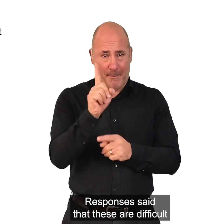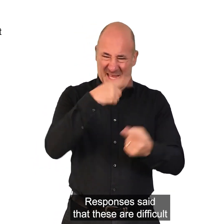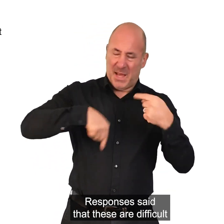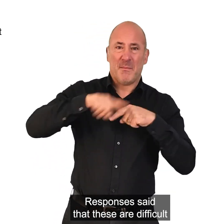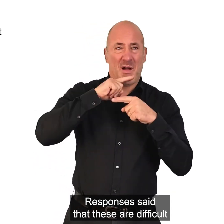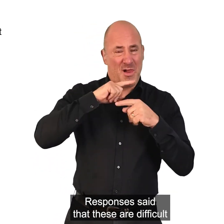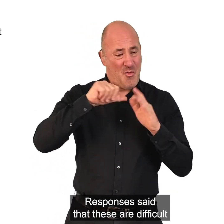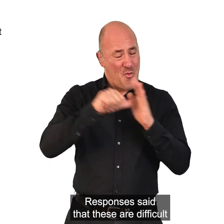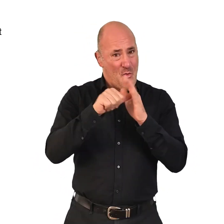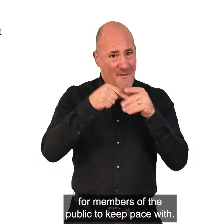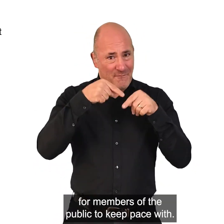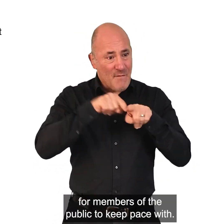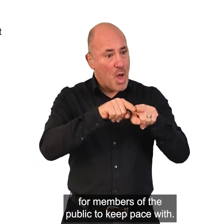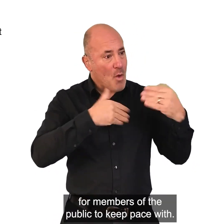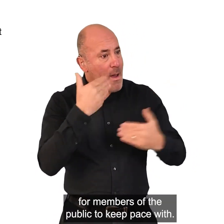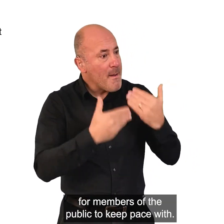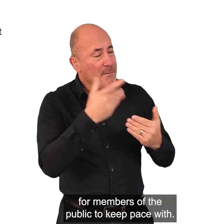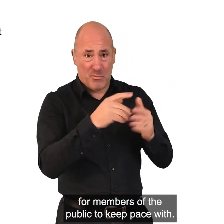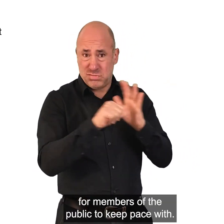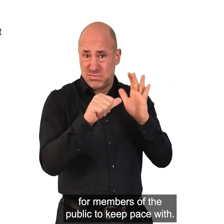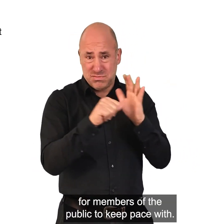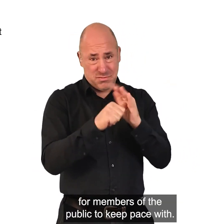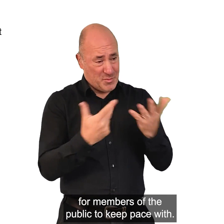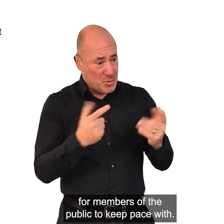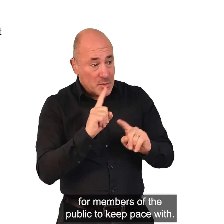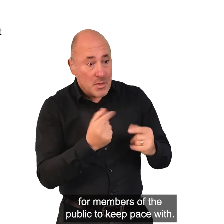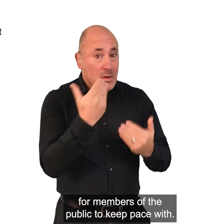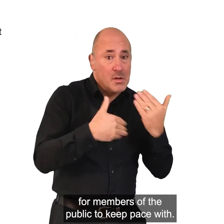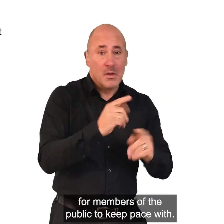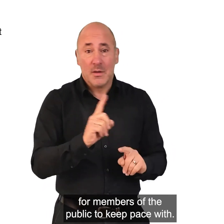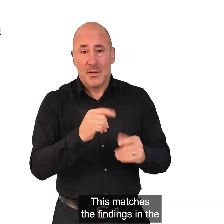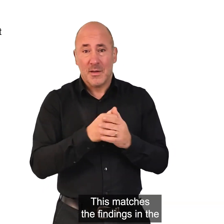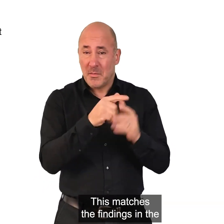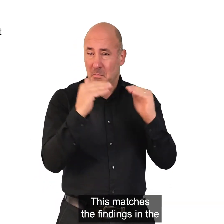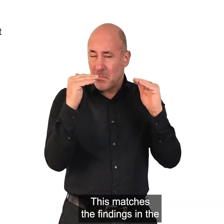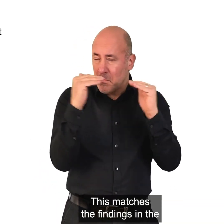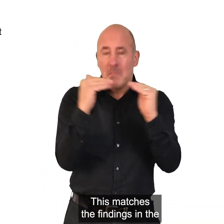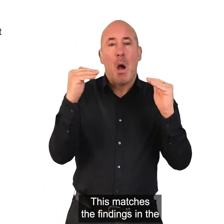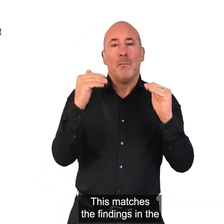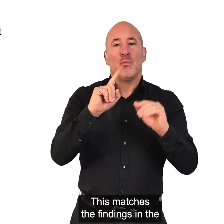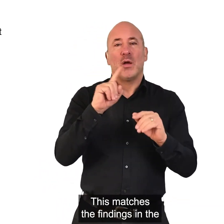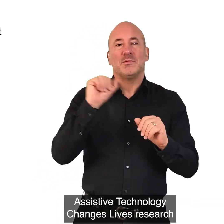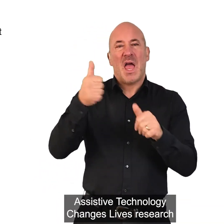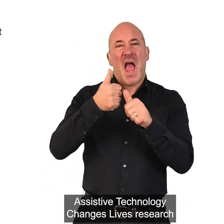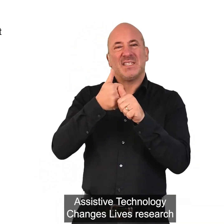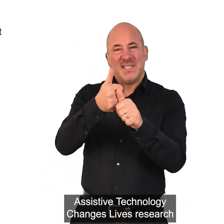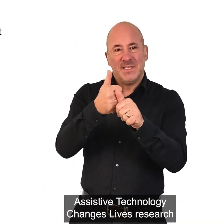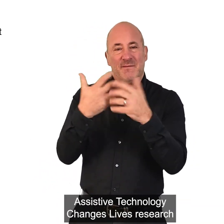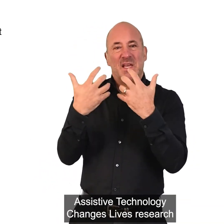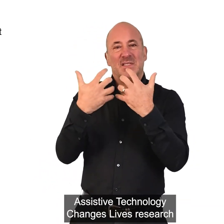Responses said that these are difficult for members of the public to keep pace with. This matches the findings in the Assistive